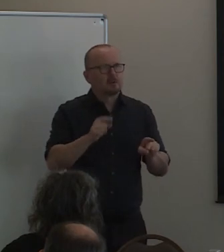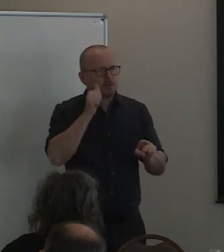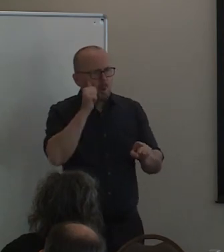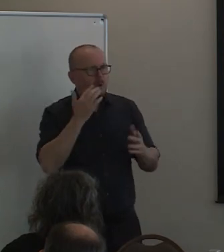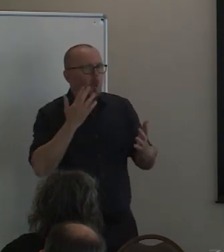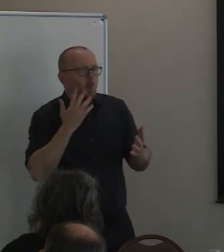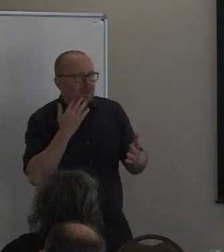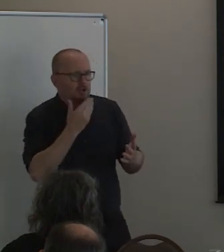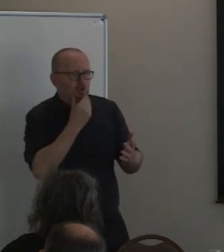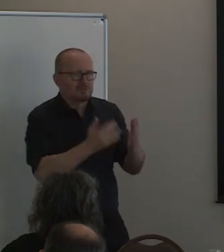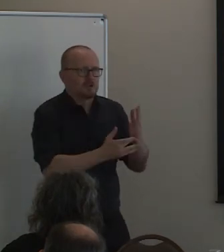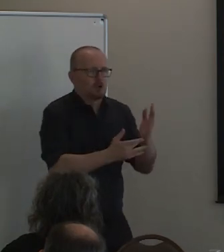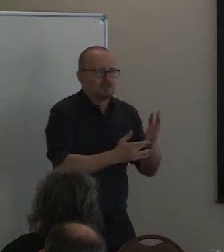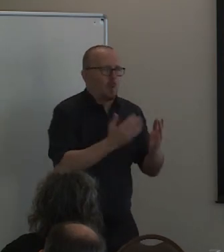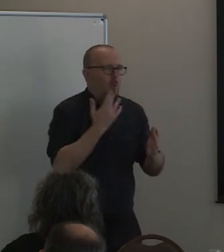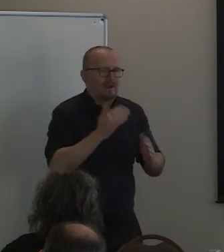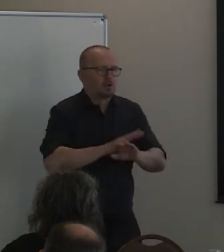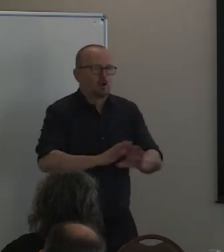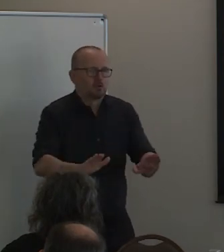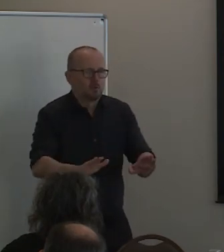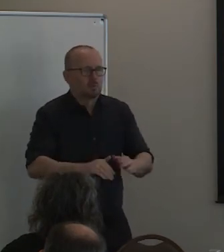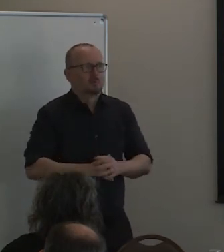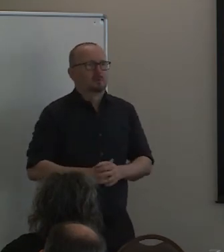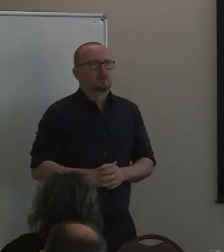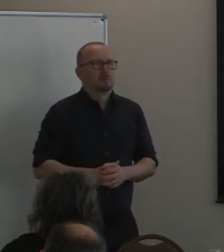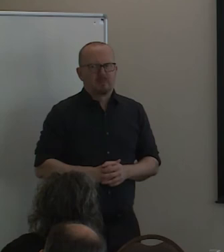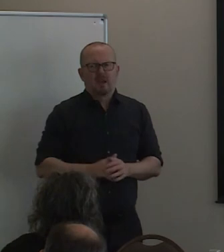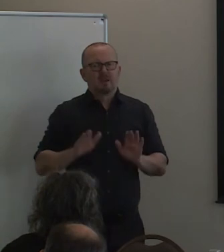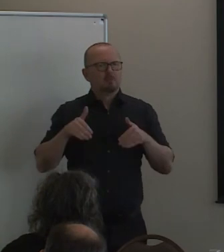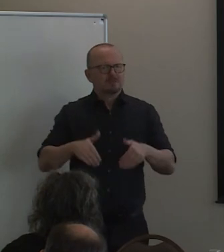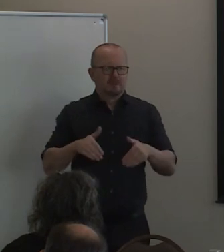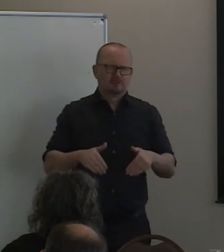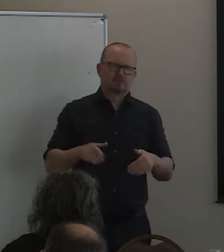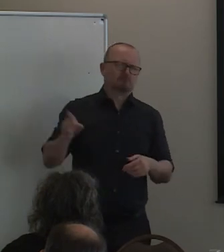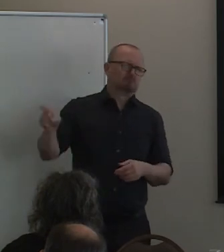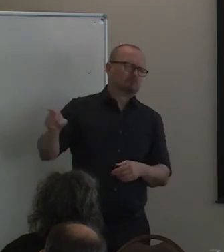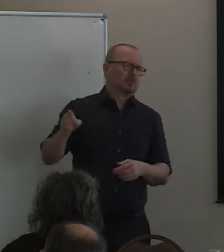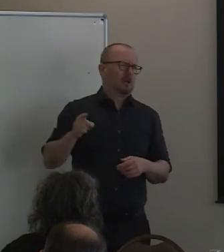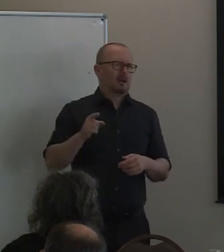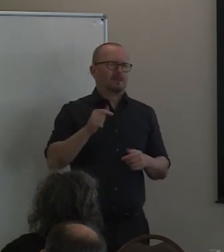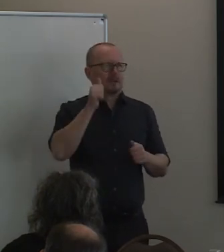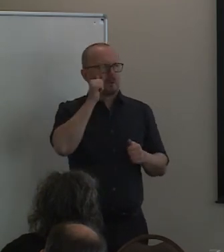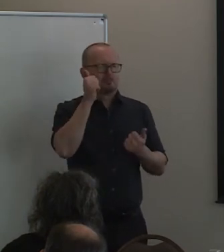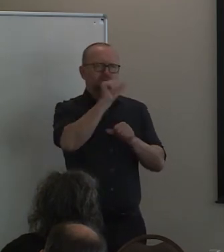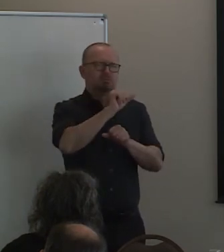And museums, of course, know all about telling stories and the importance of who tells them, the methods used.